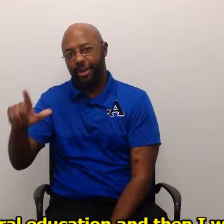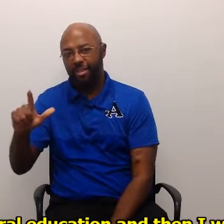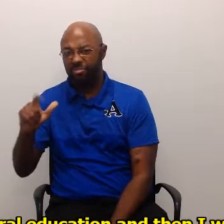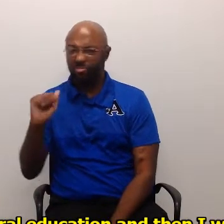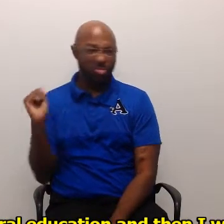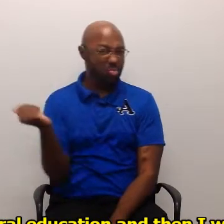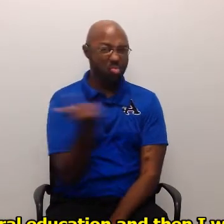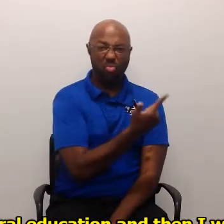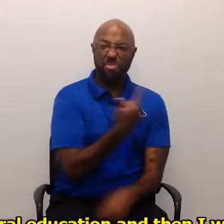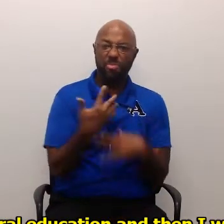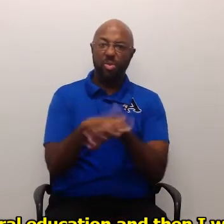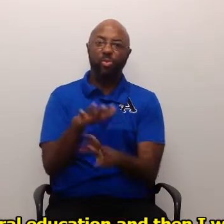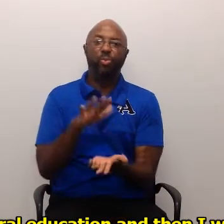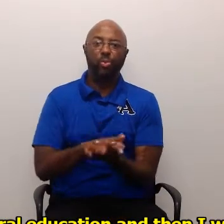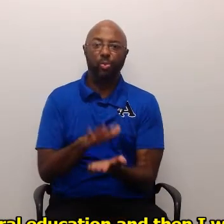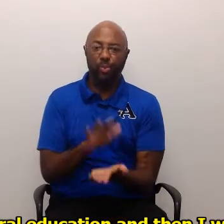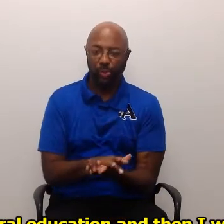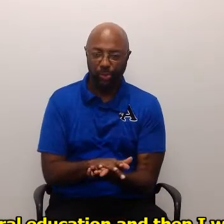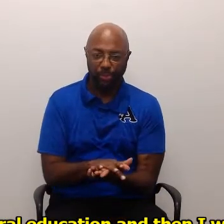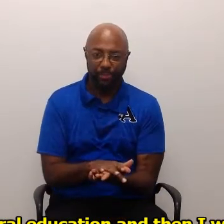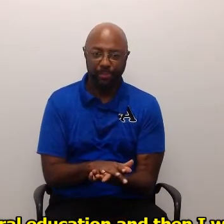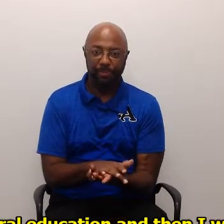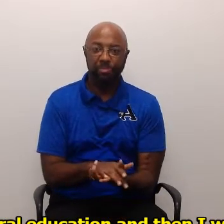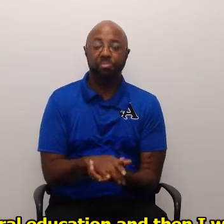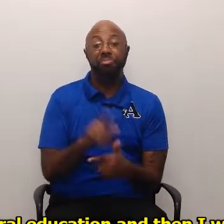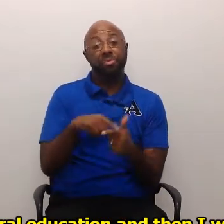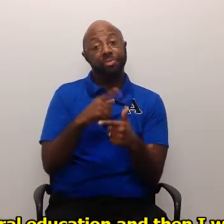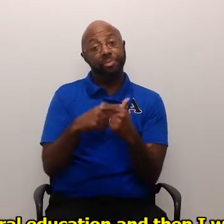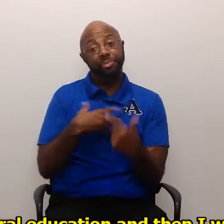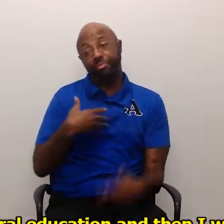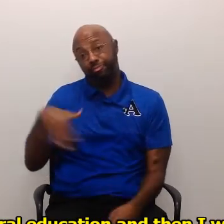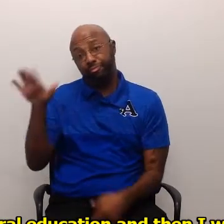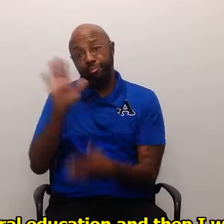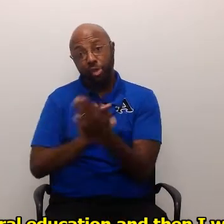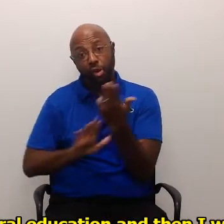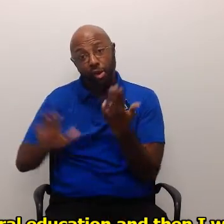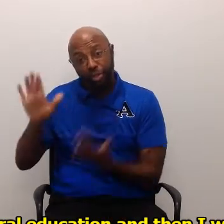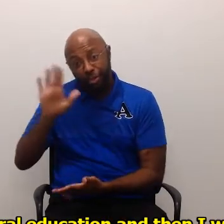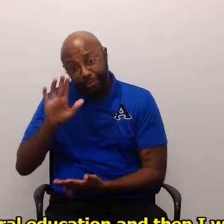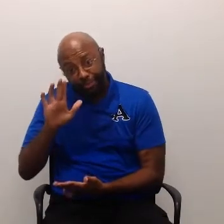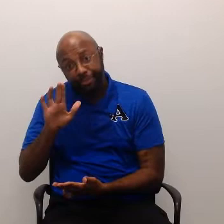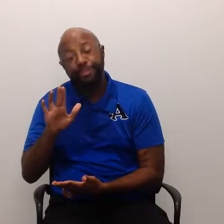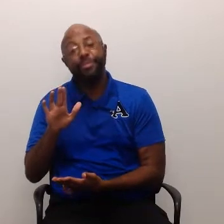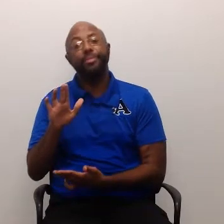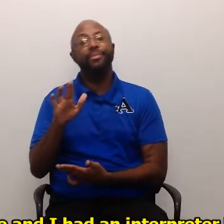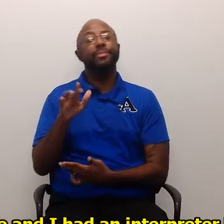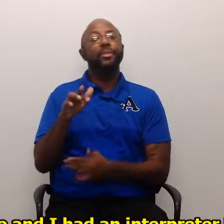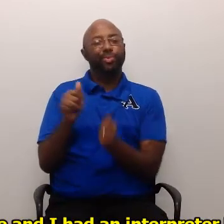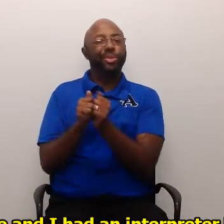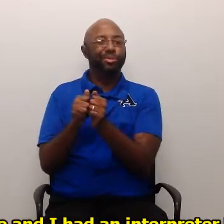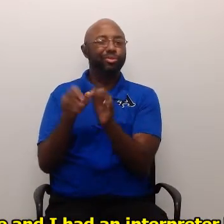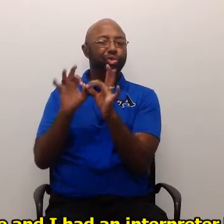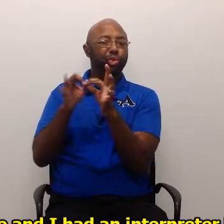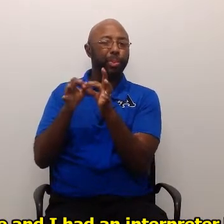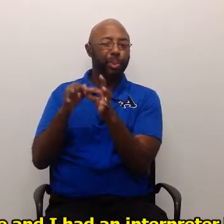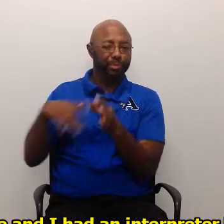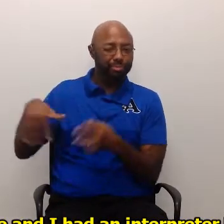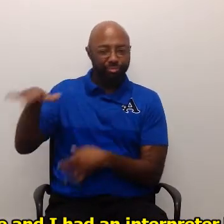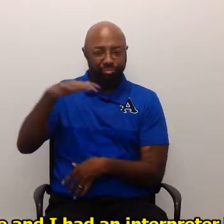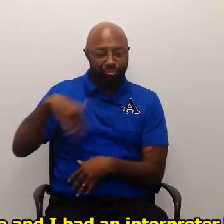with oral education, and then I went through ASL education in public schools. I went off to college, and I had